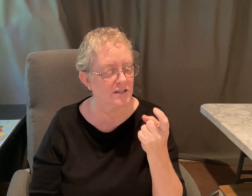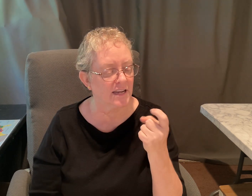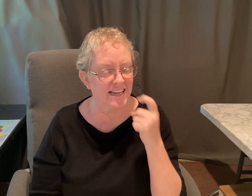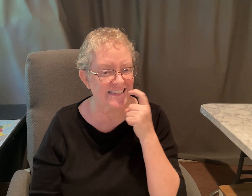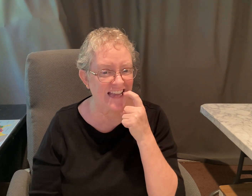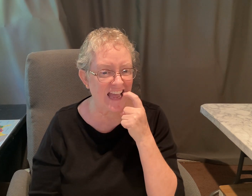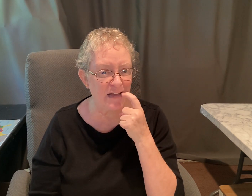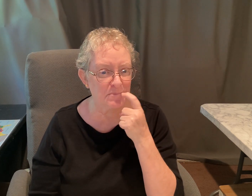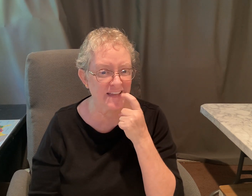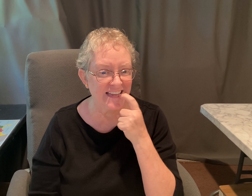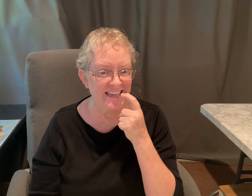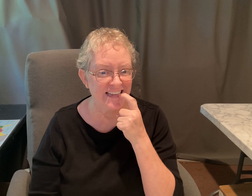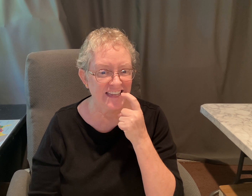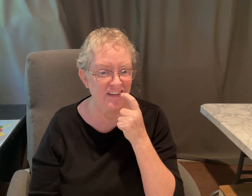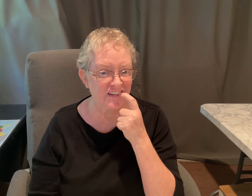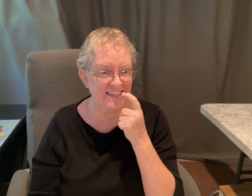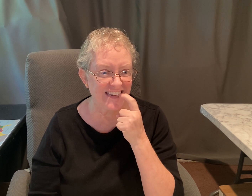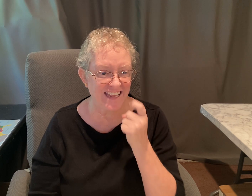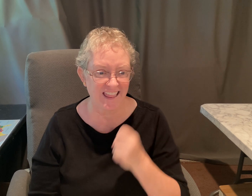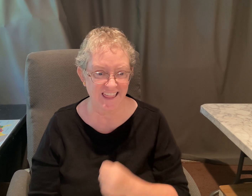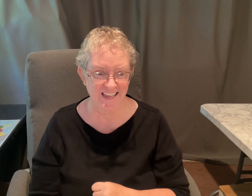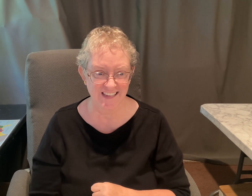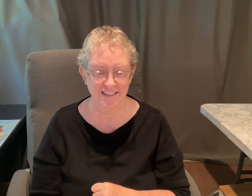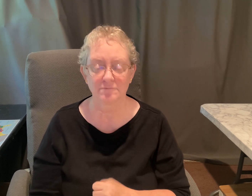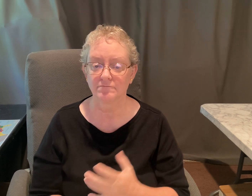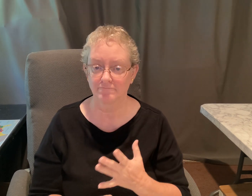going to tap your teeth.